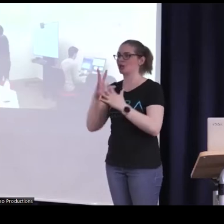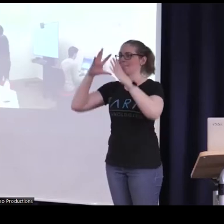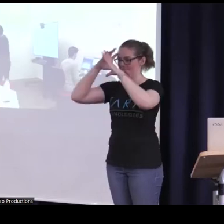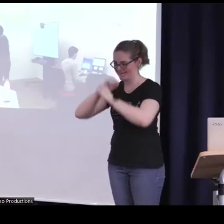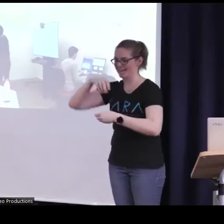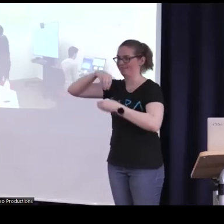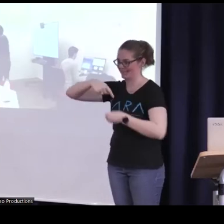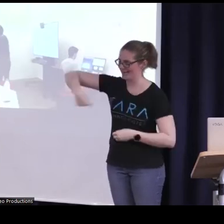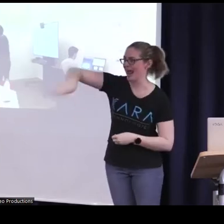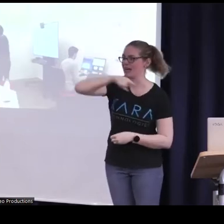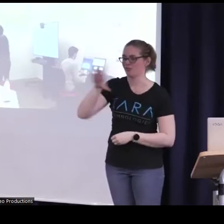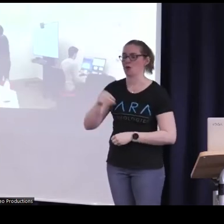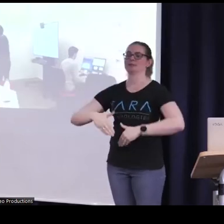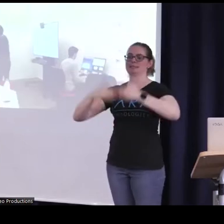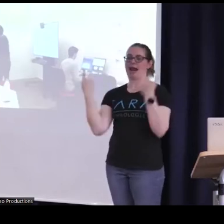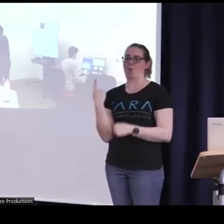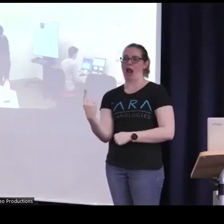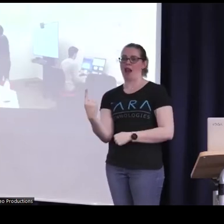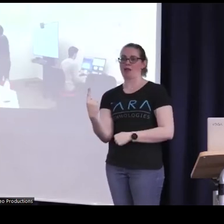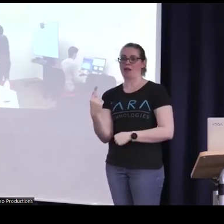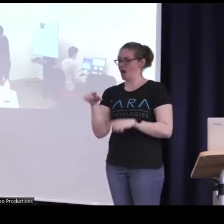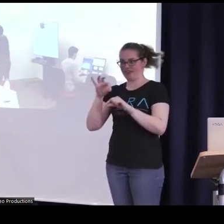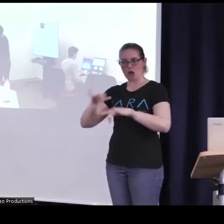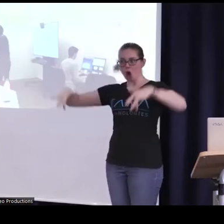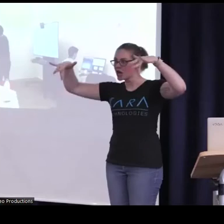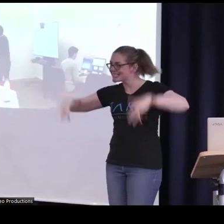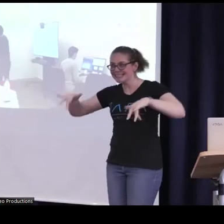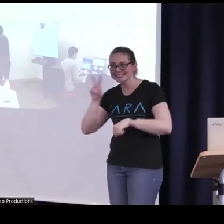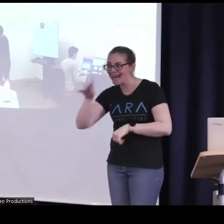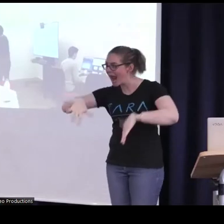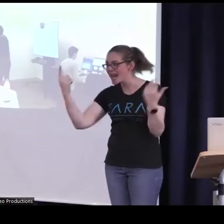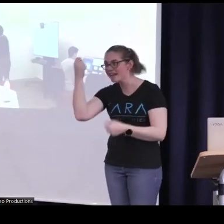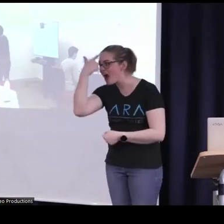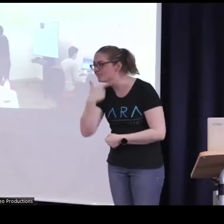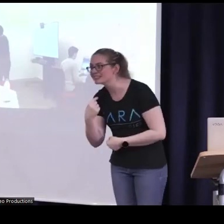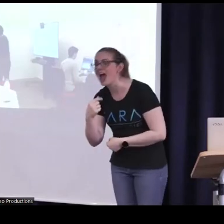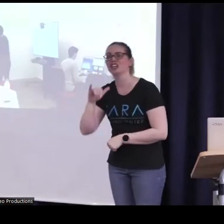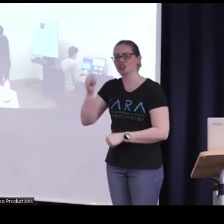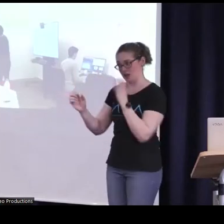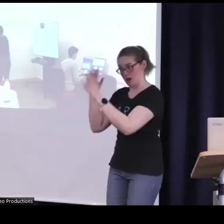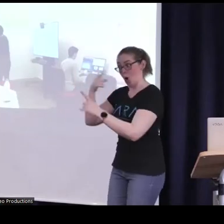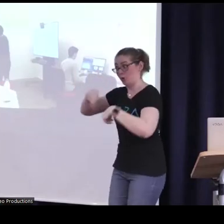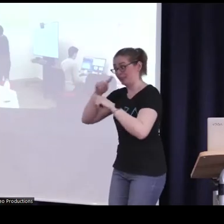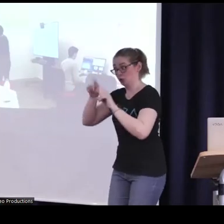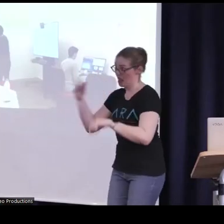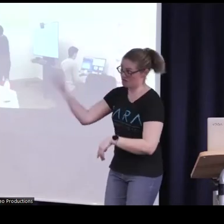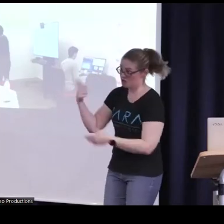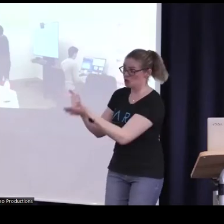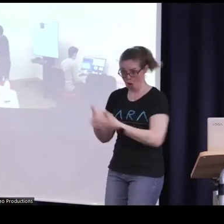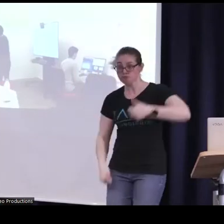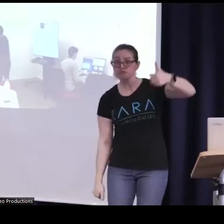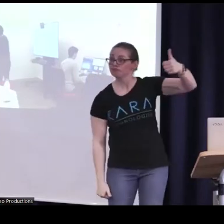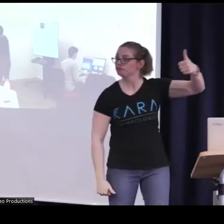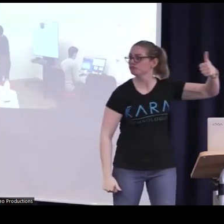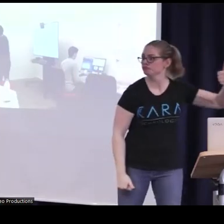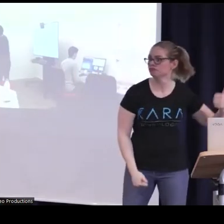are the people who are actually believing in Kara from day one. They hadn't seen any of the avatars.